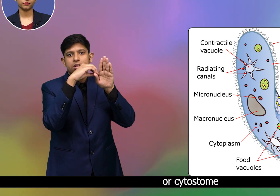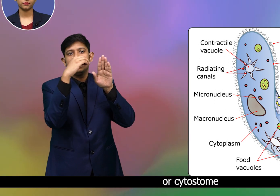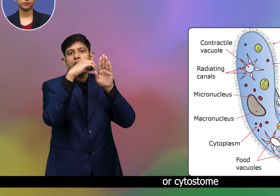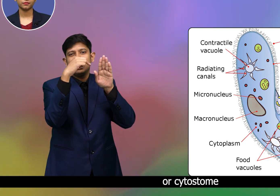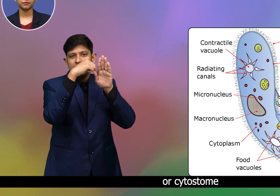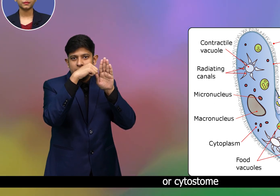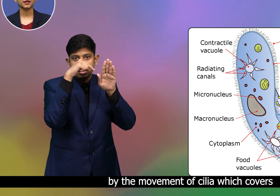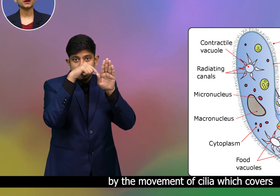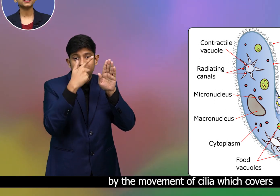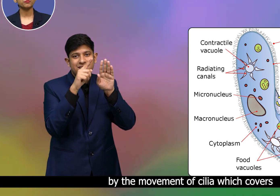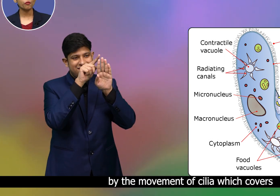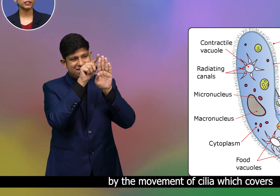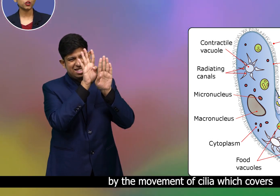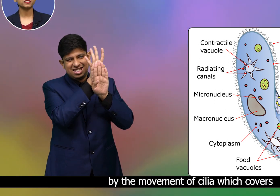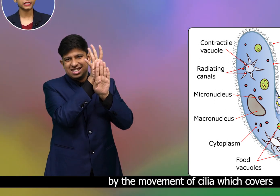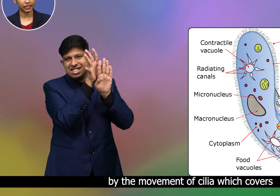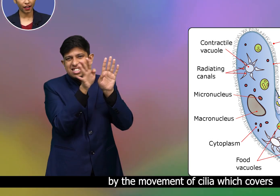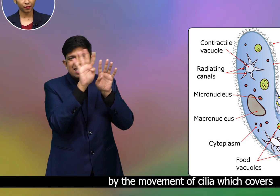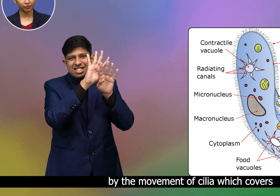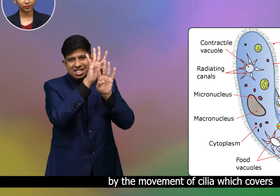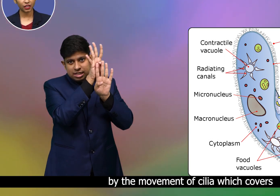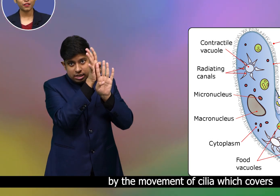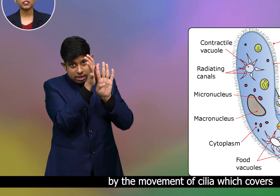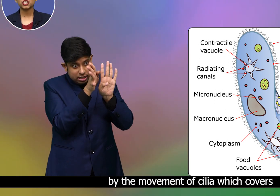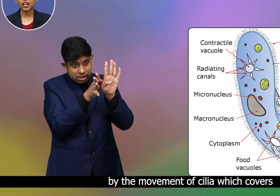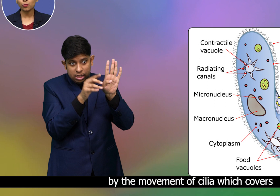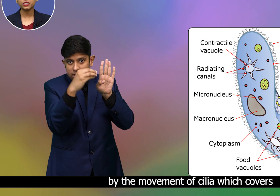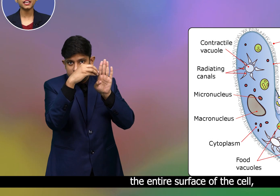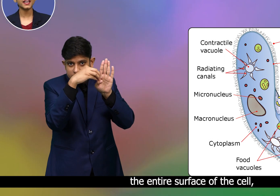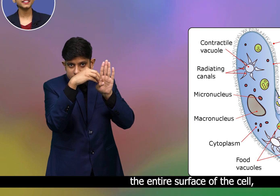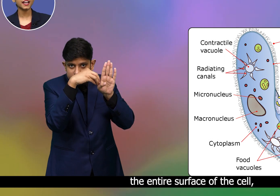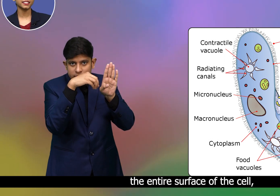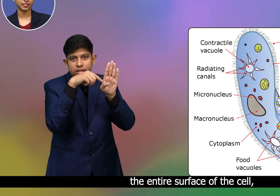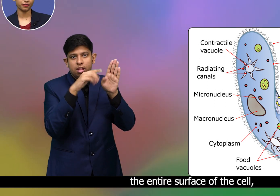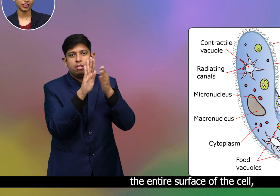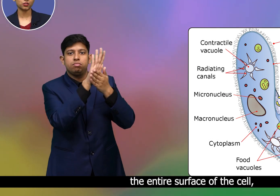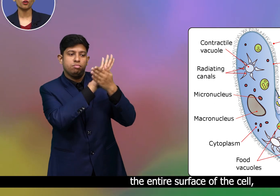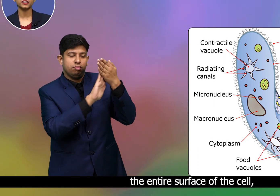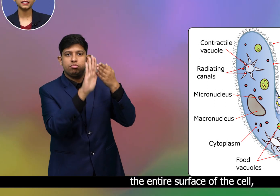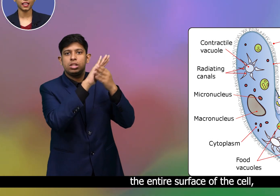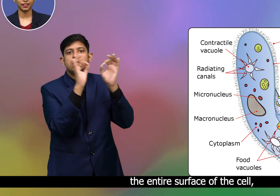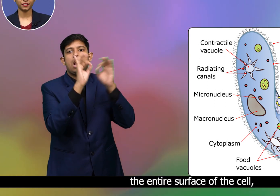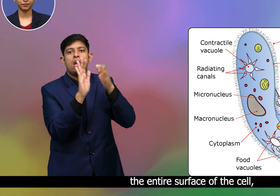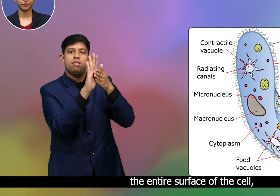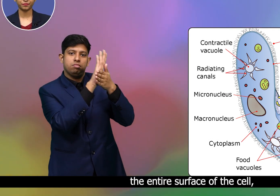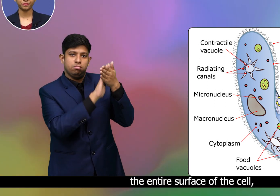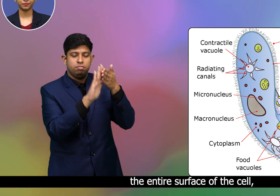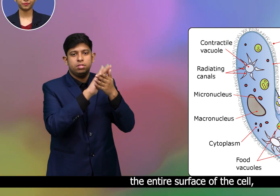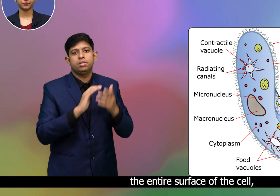cytostome by the movement of cilia, which covers the entire surface of the cell,